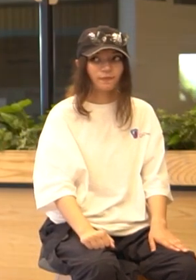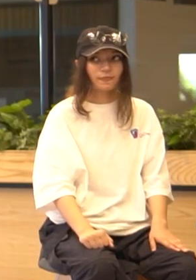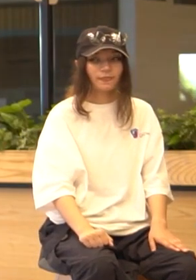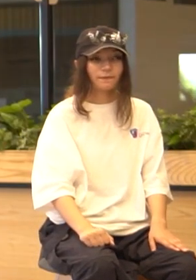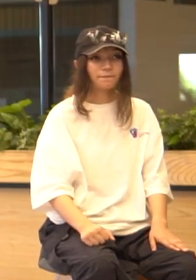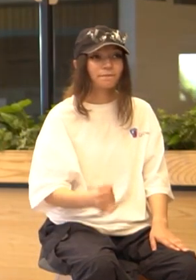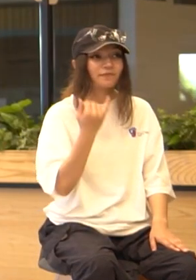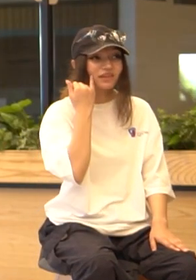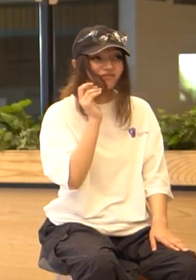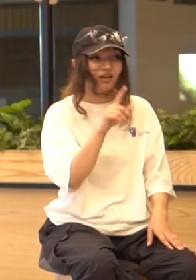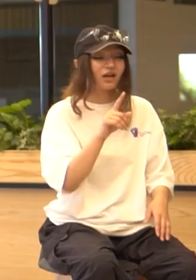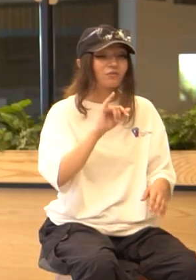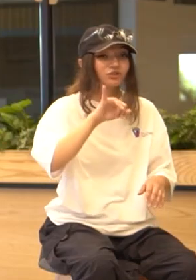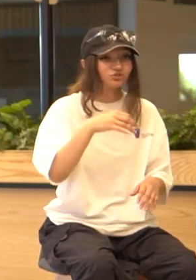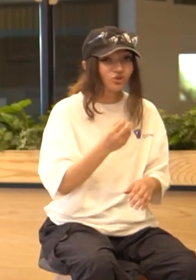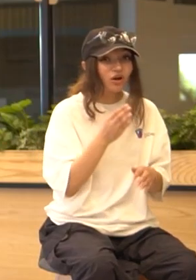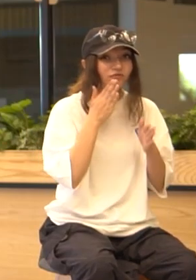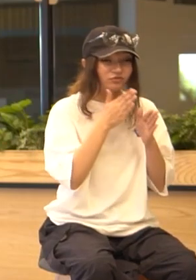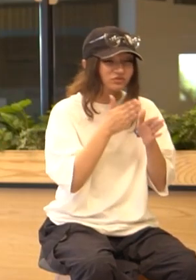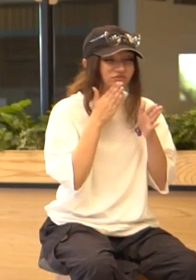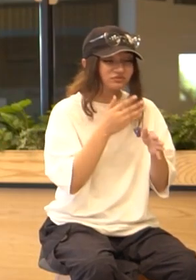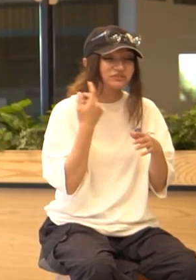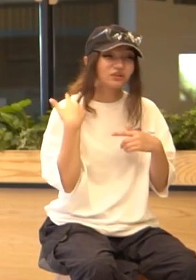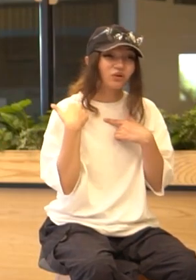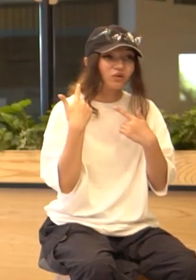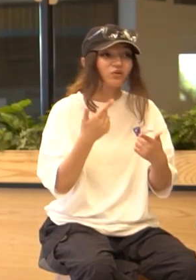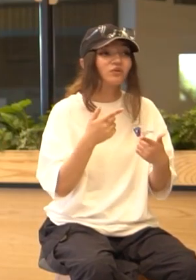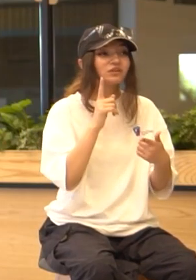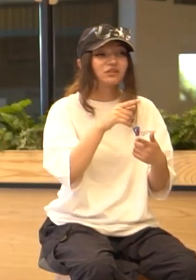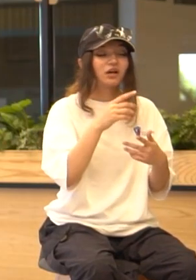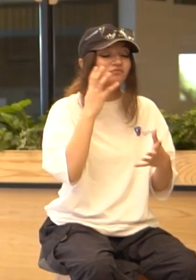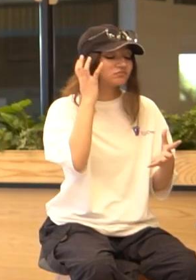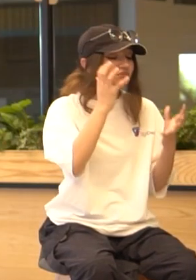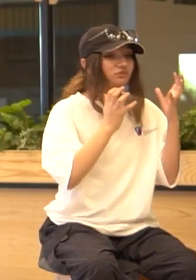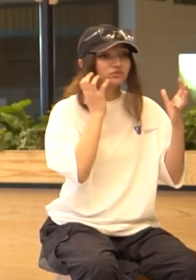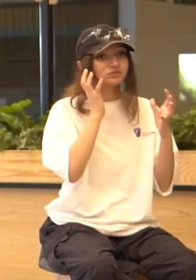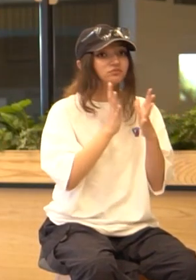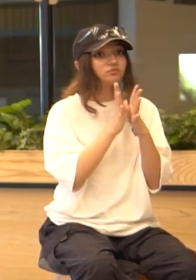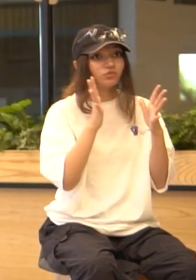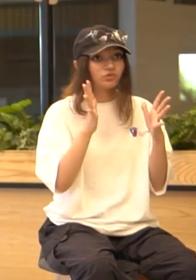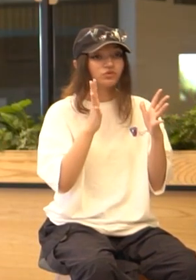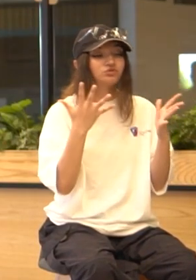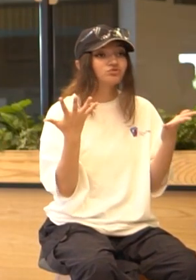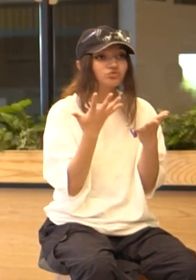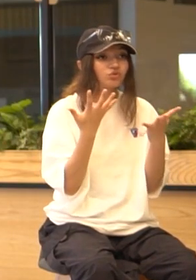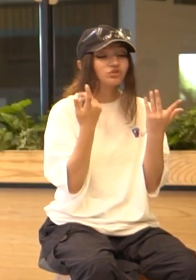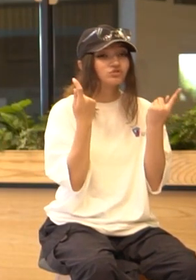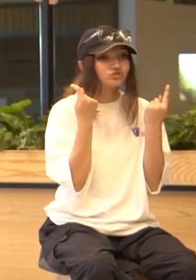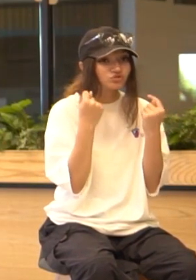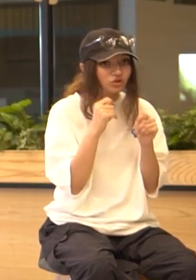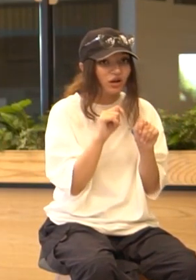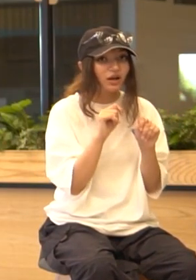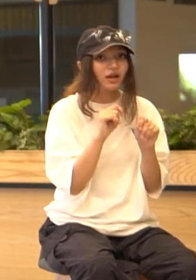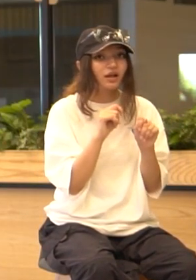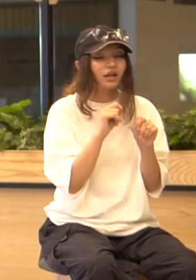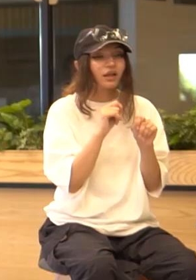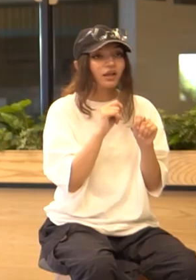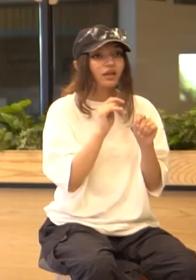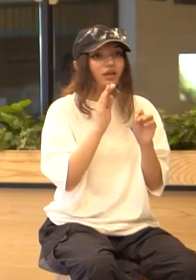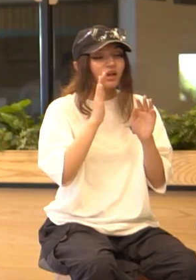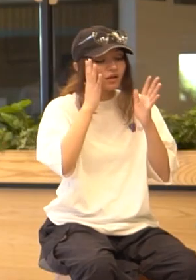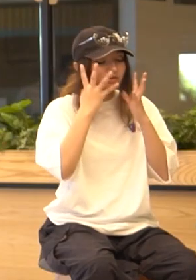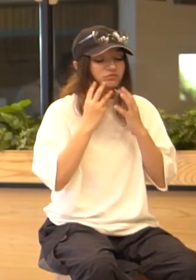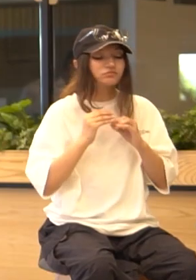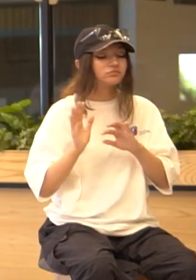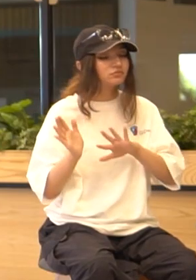on it can just get so frustrating. I know. So it's good to have that space, to carve out that time to